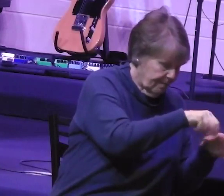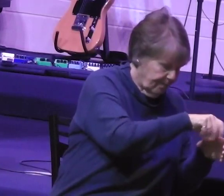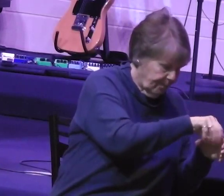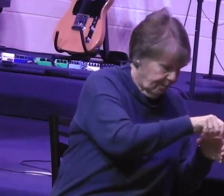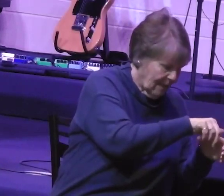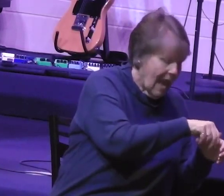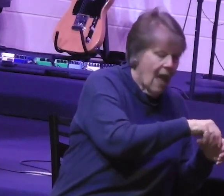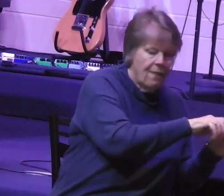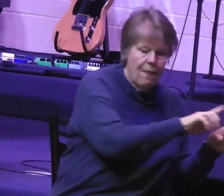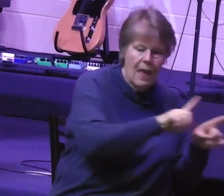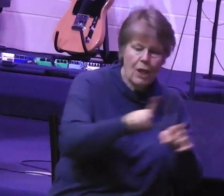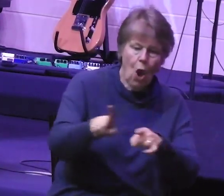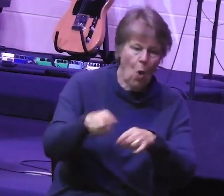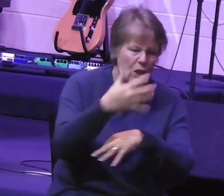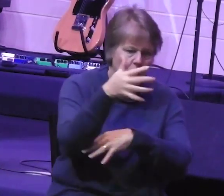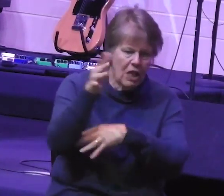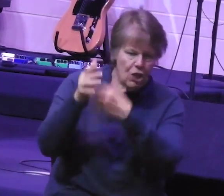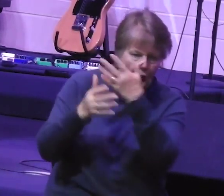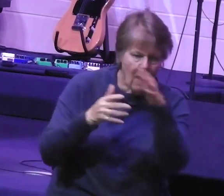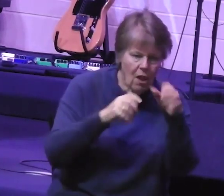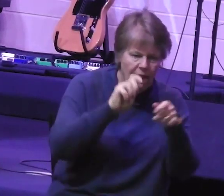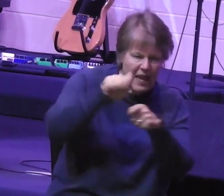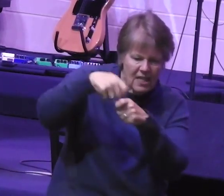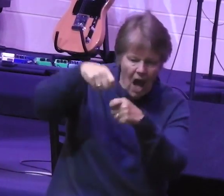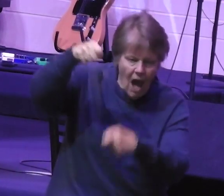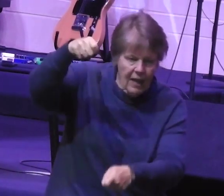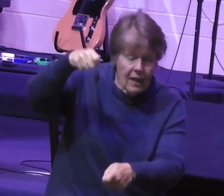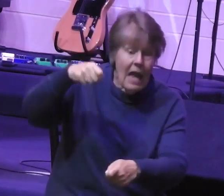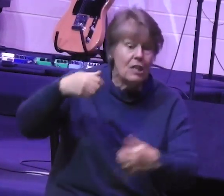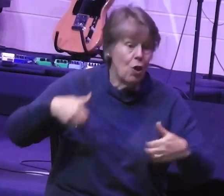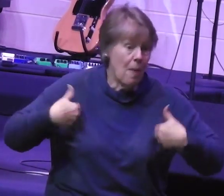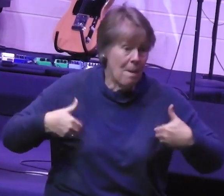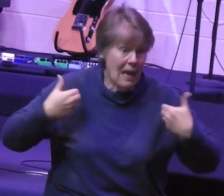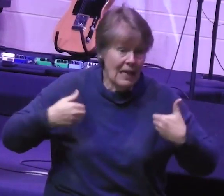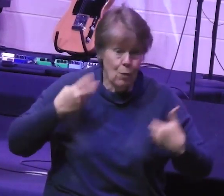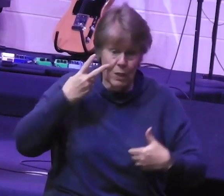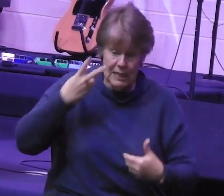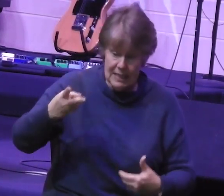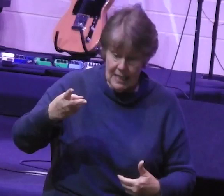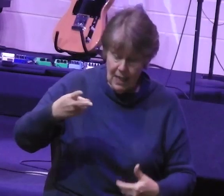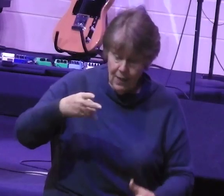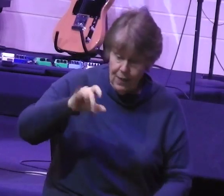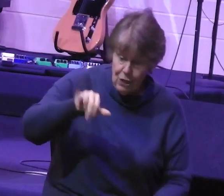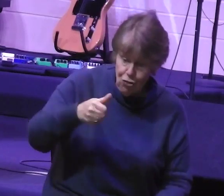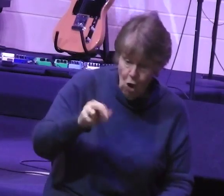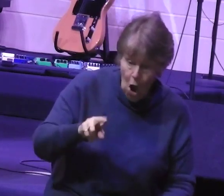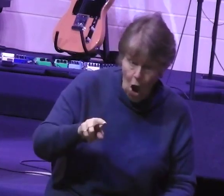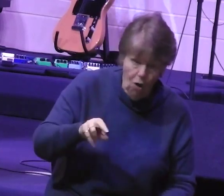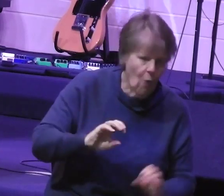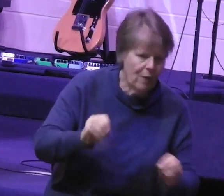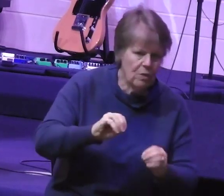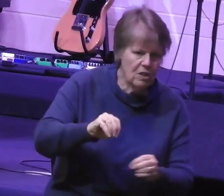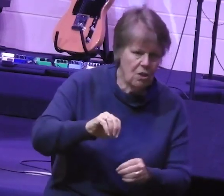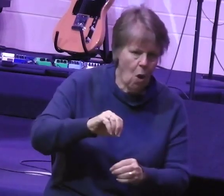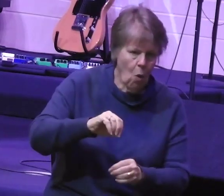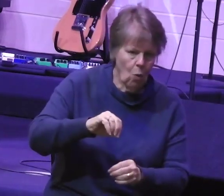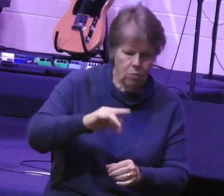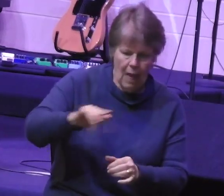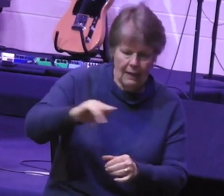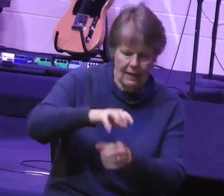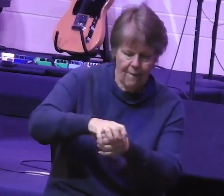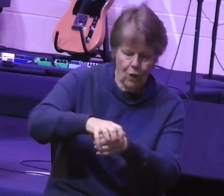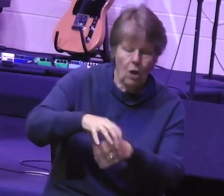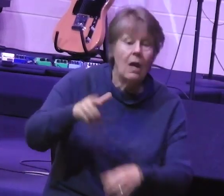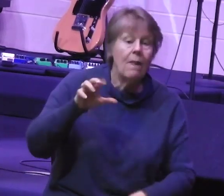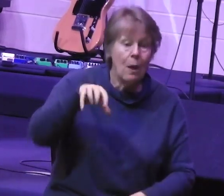And the monkey would come up, and they'd see the food, and they'd go, oh, there's a piece of food, and they'd stick their hand in, and they'd grab onto the food. And